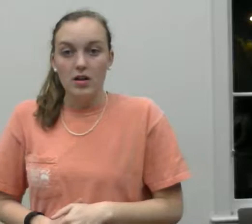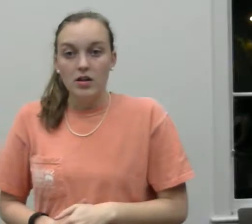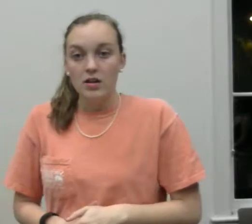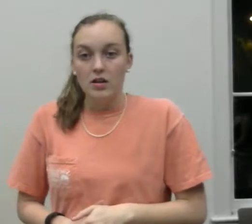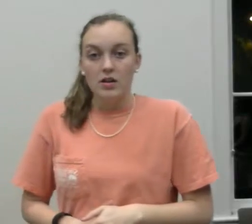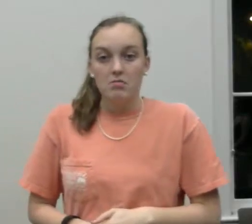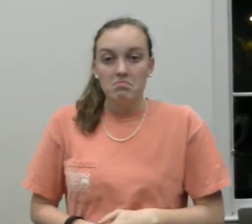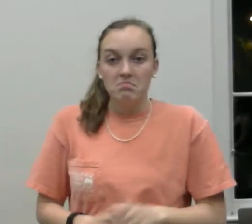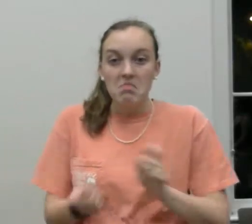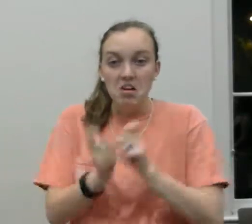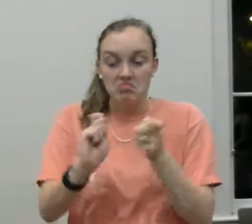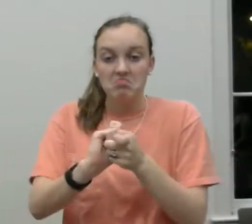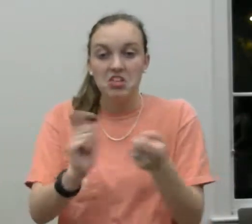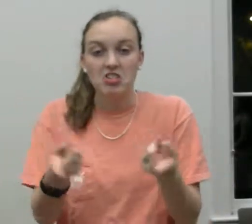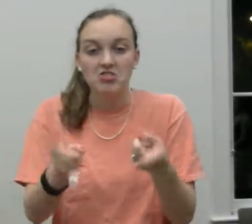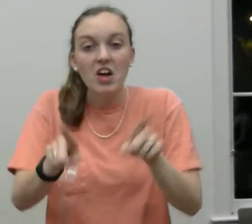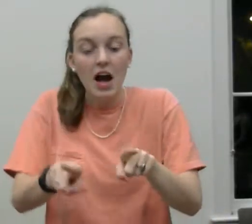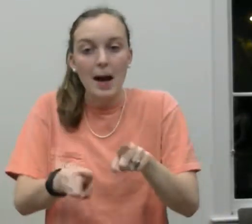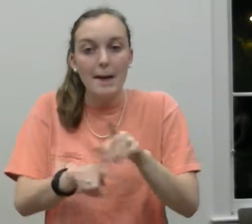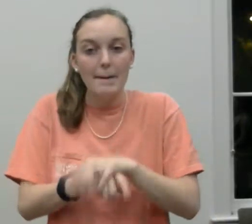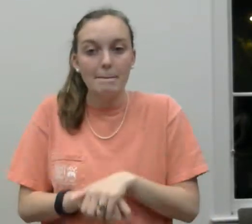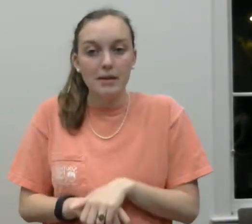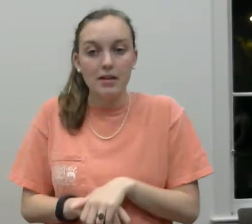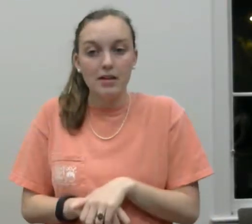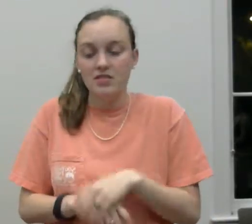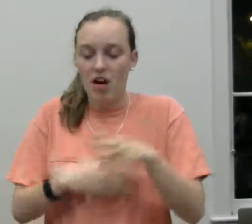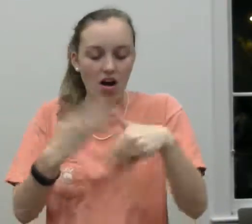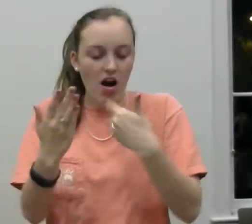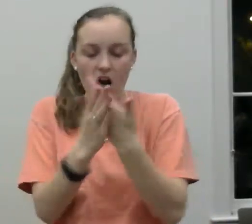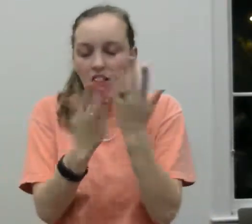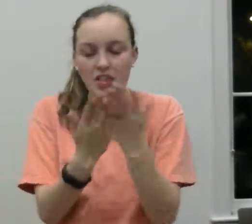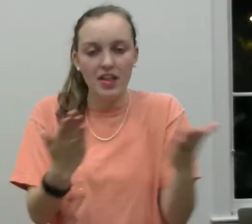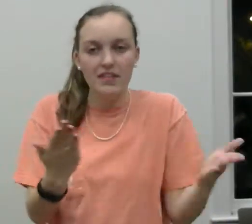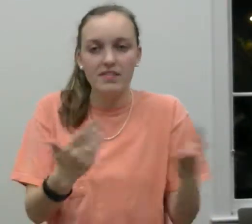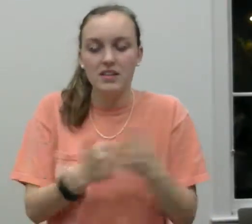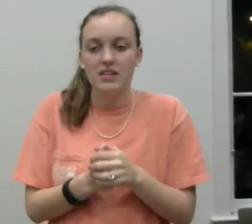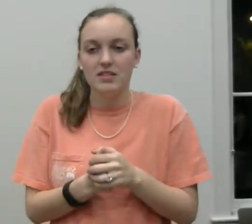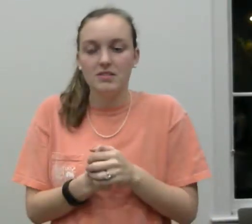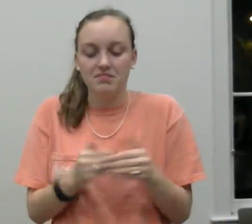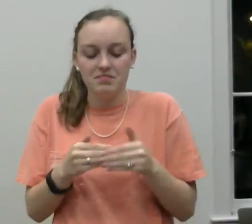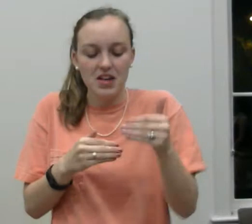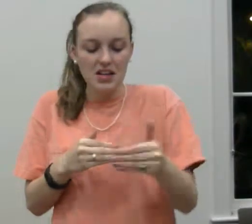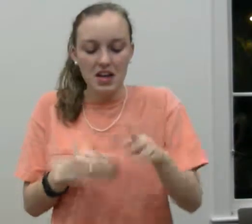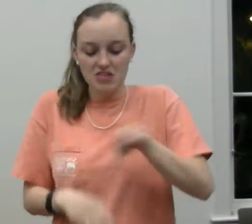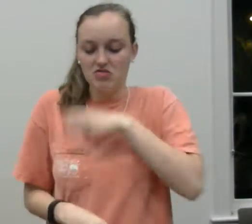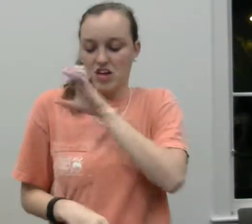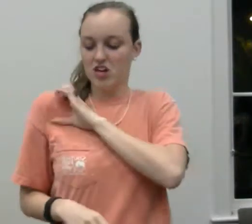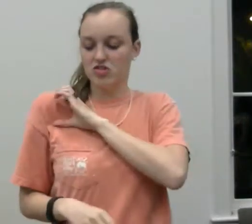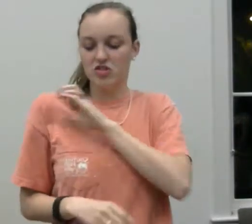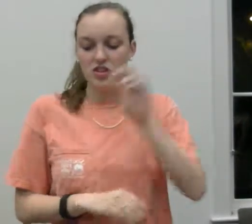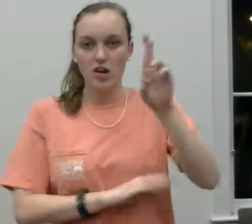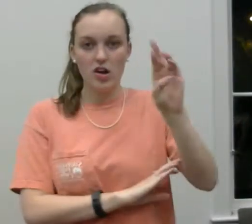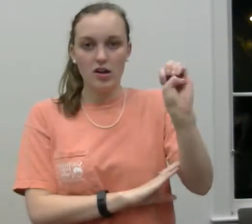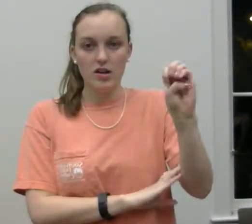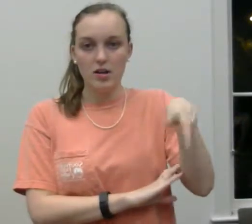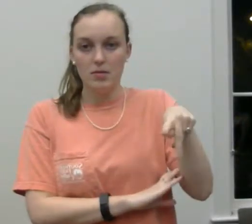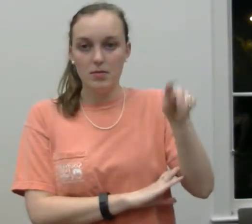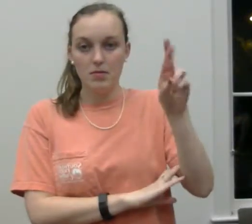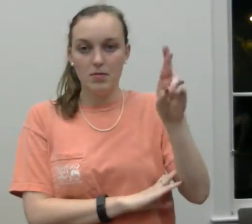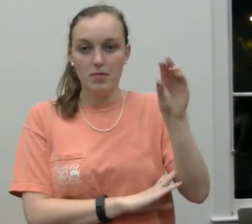something that to other things. Next characteristic is reproduction. Reproduction may be sexual or asexual,